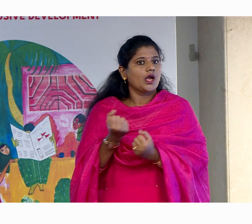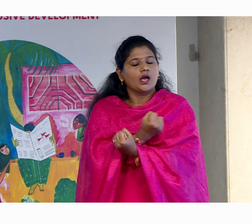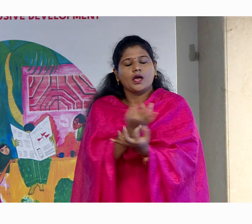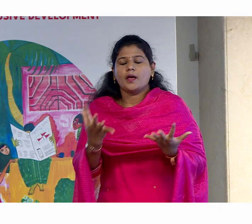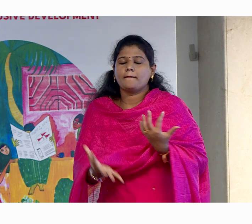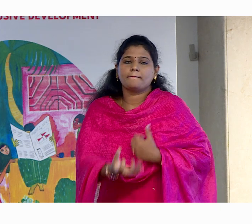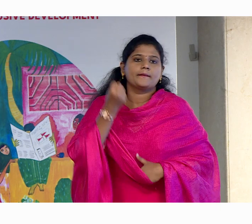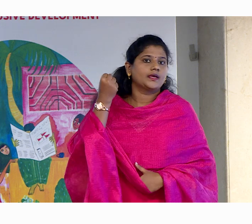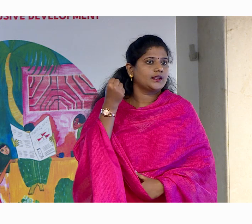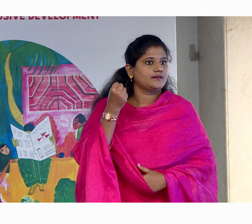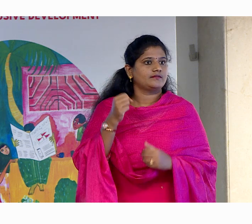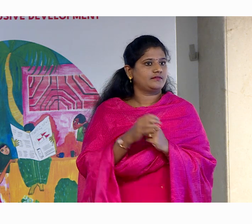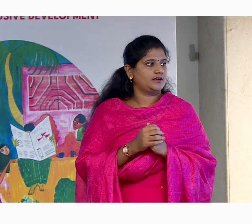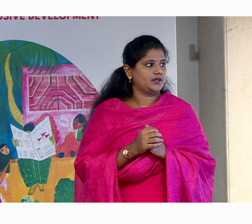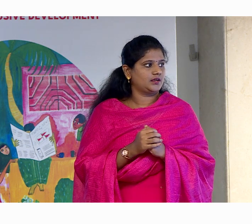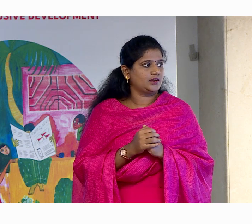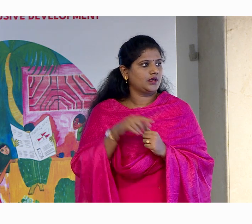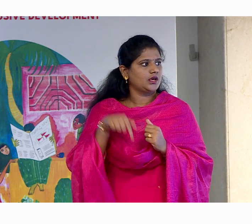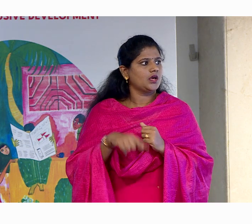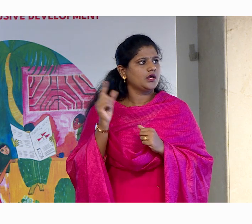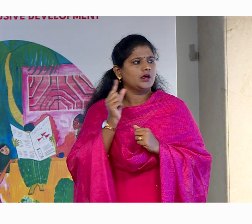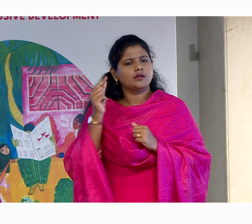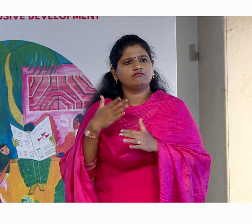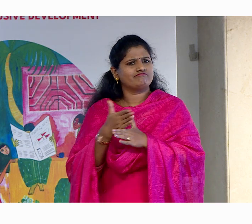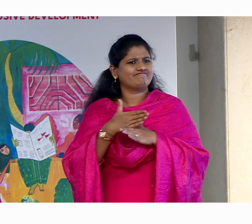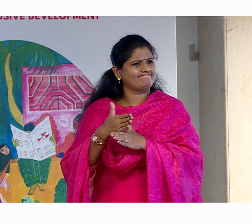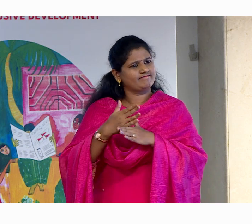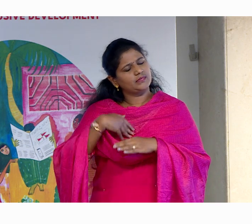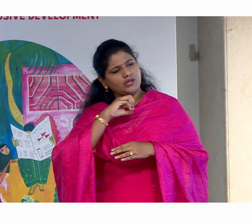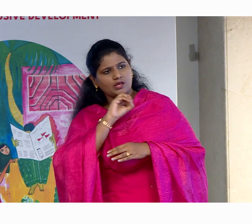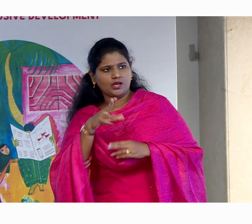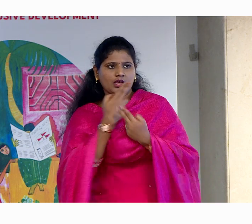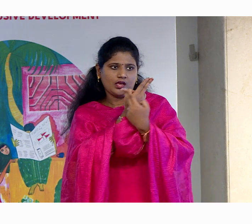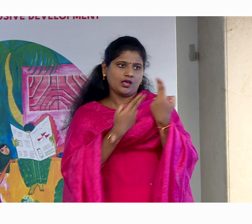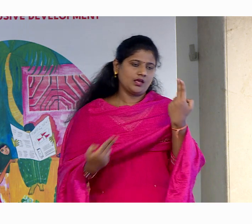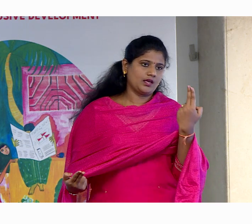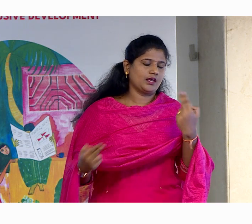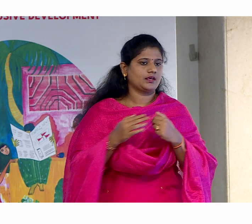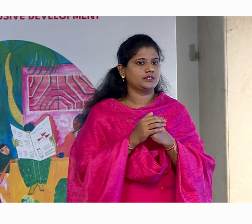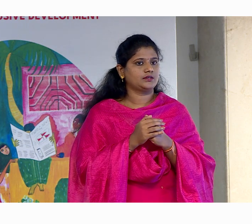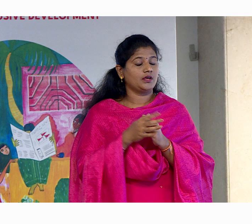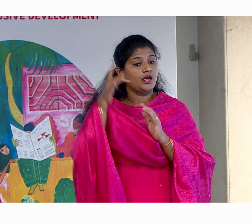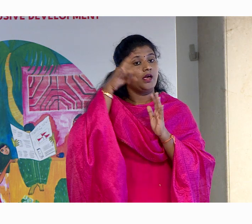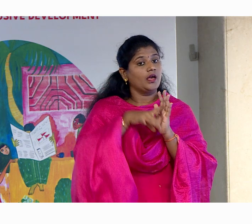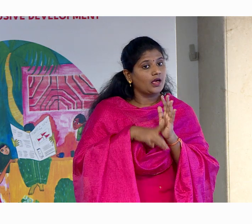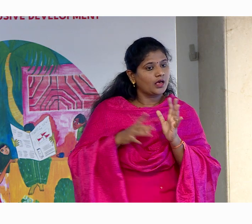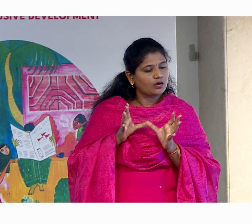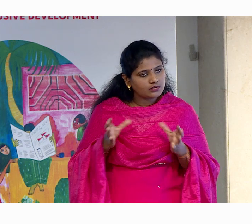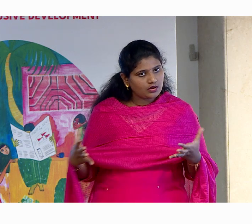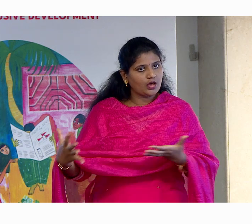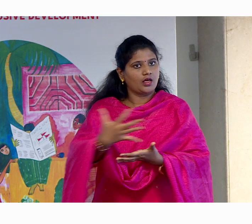was this concept of mindlines, which, as your chair has already explained, are internalized,